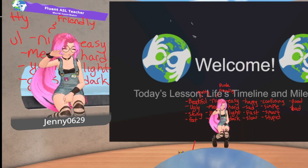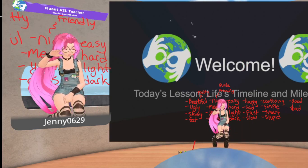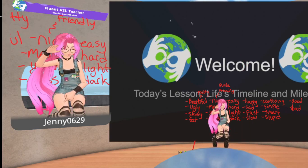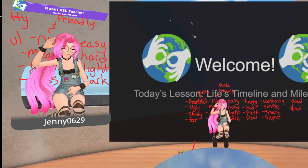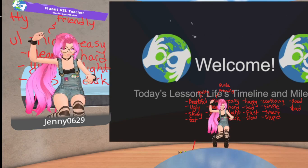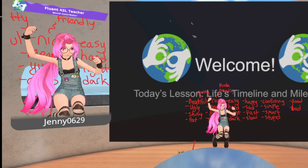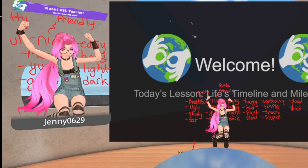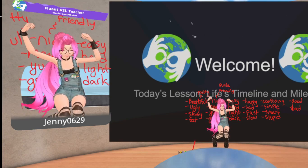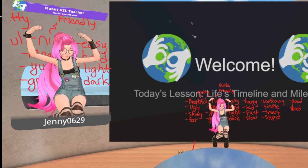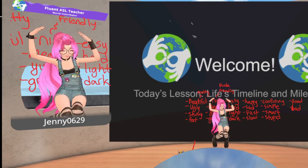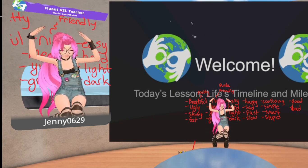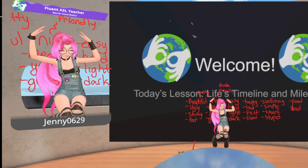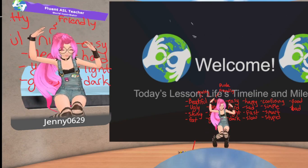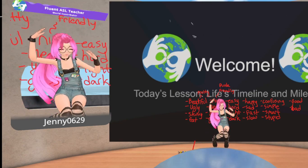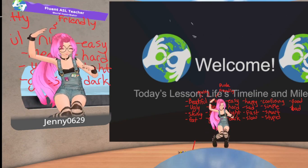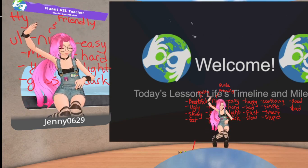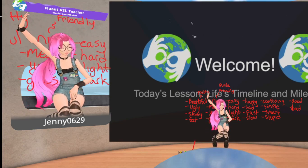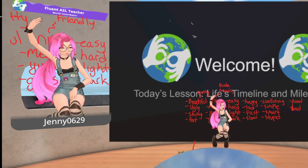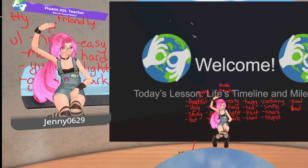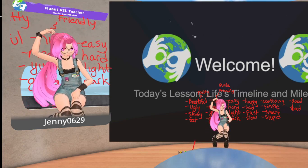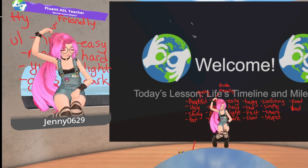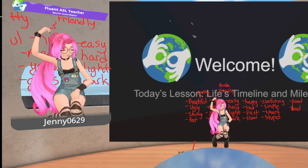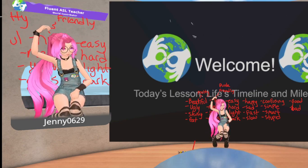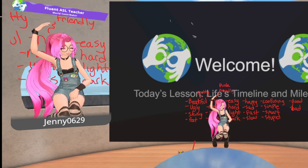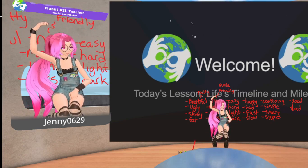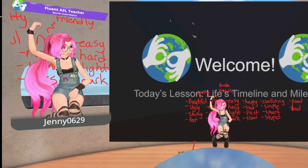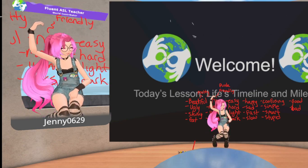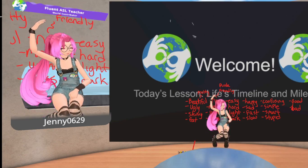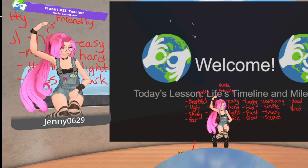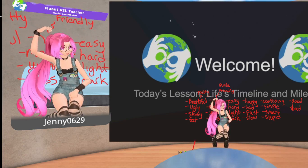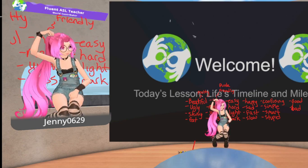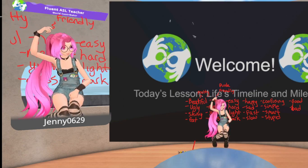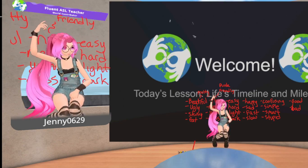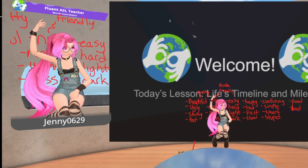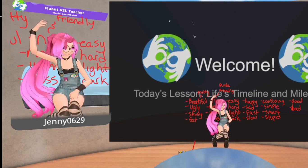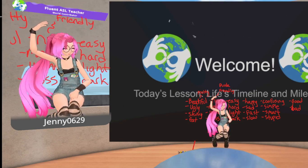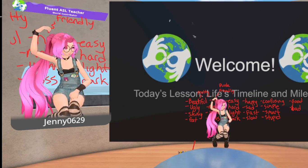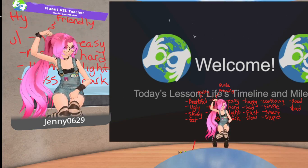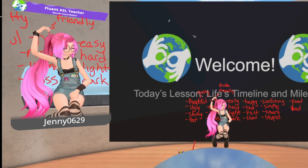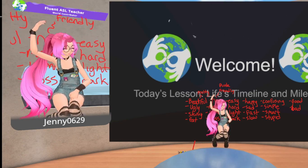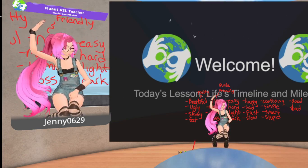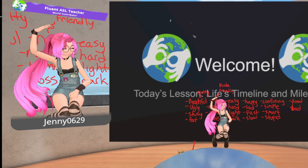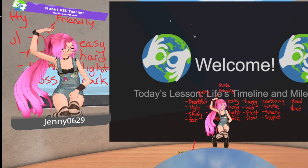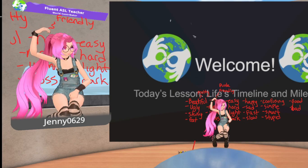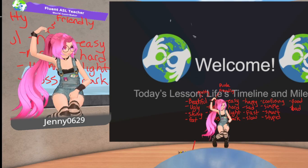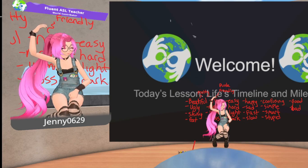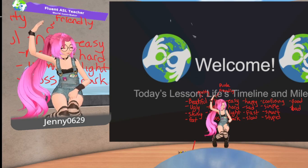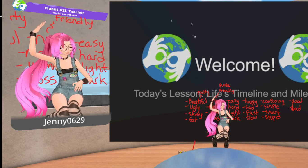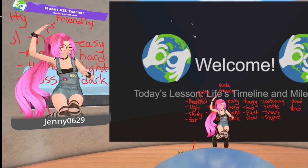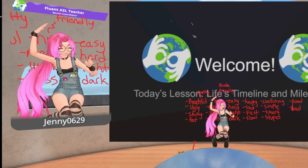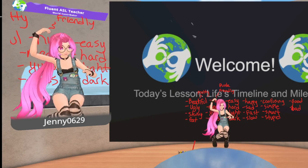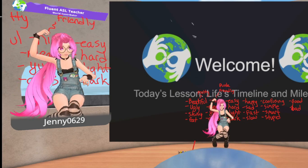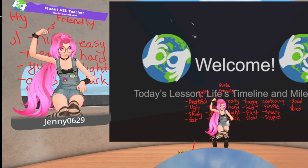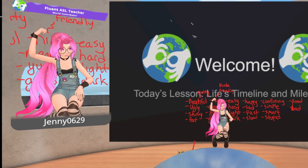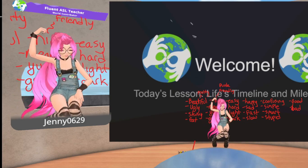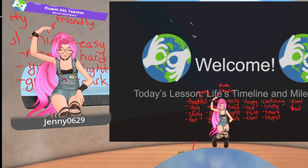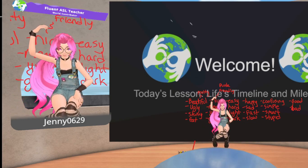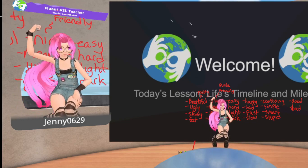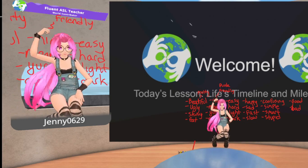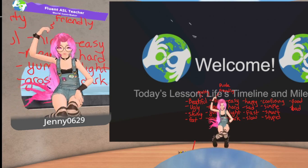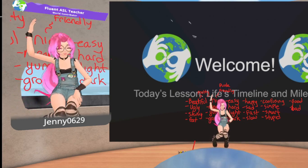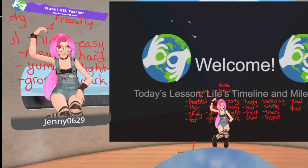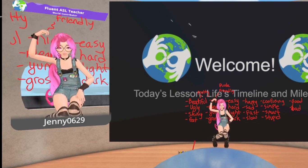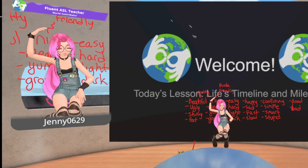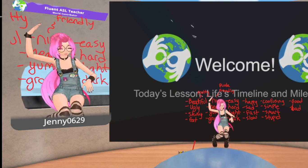on. It's so light. But it's not like this. What's this mean? What's this? Shower. Yes. It's not